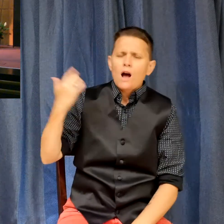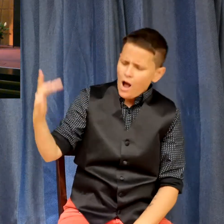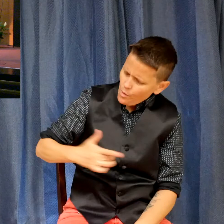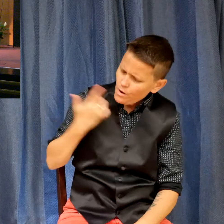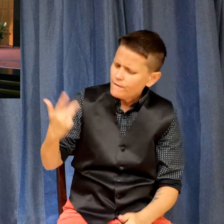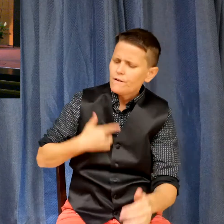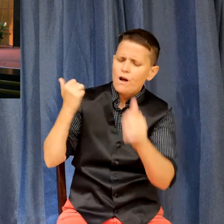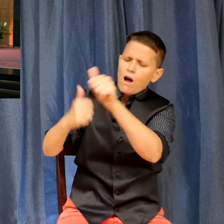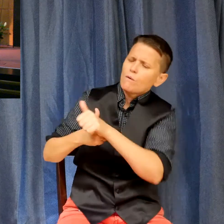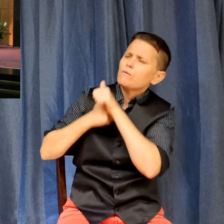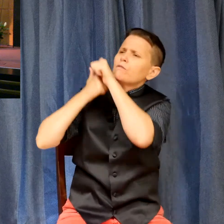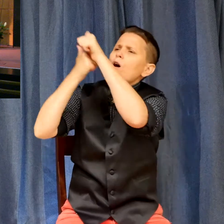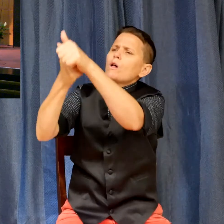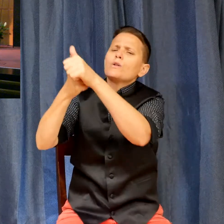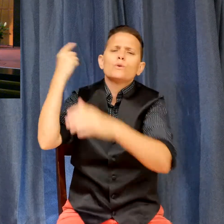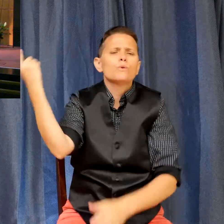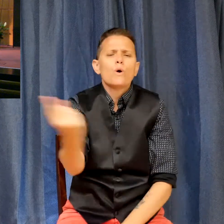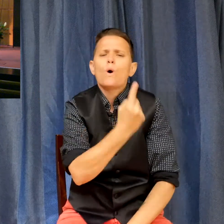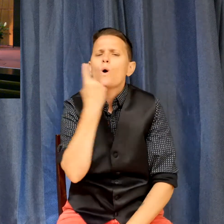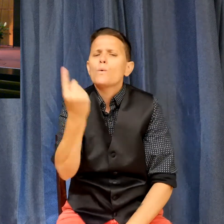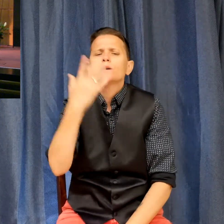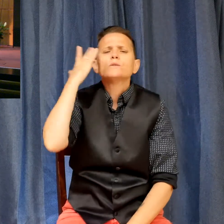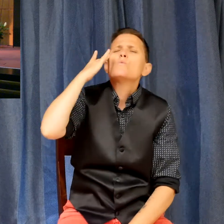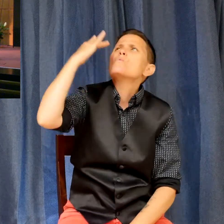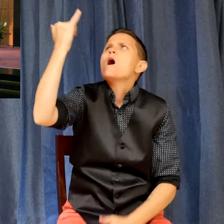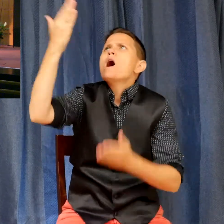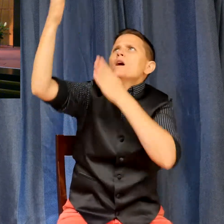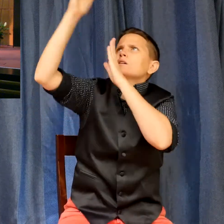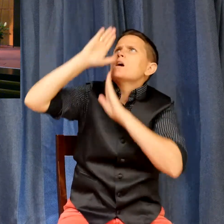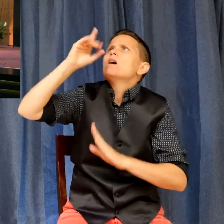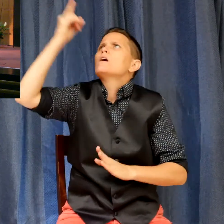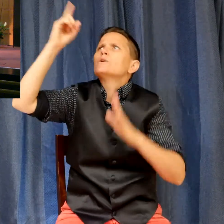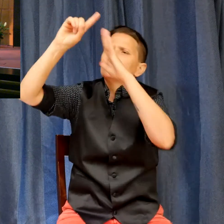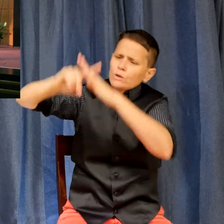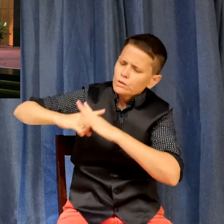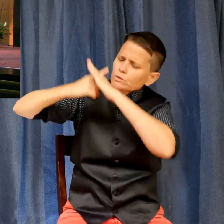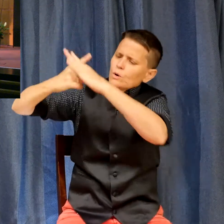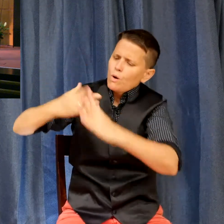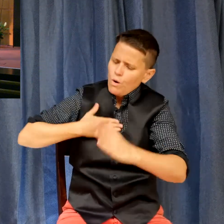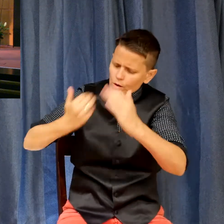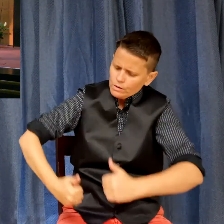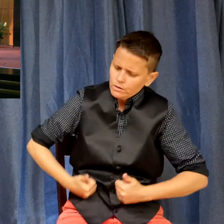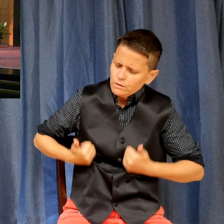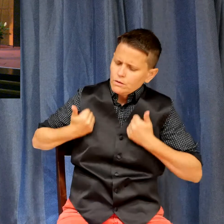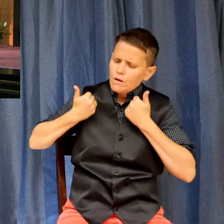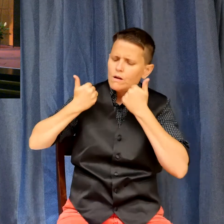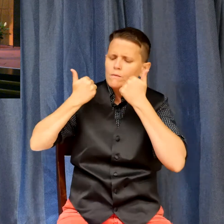And I move forward because you are the strength of my life. Yes, you are.